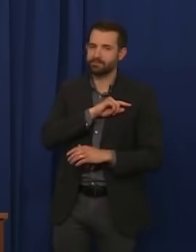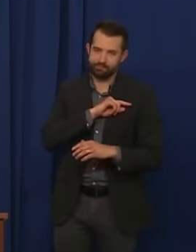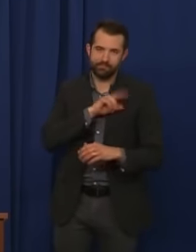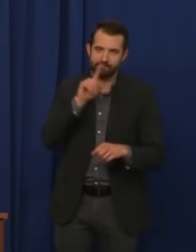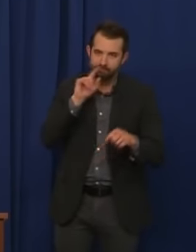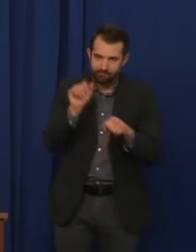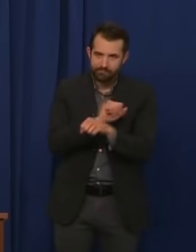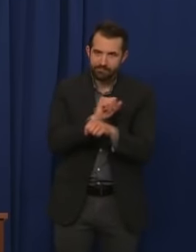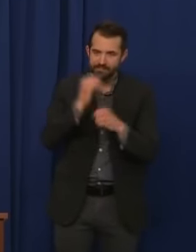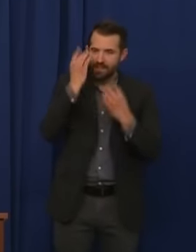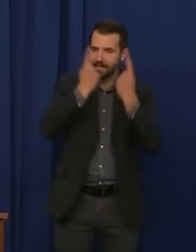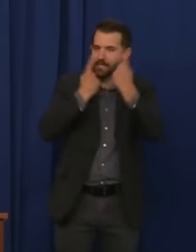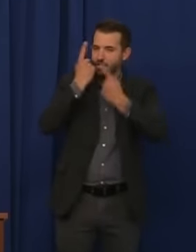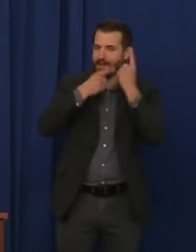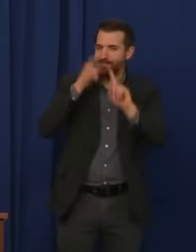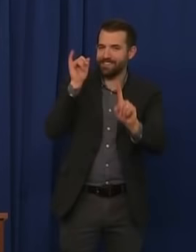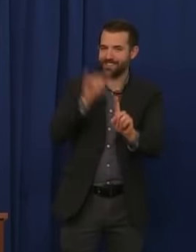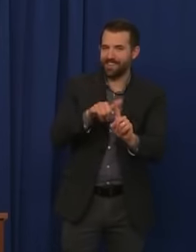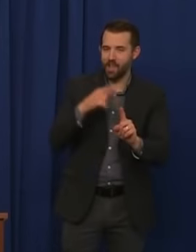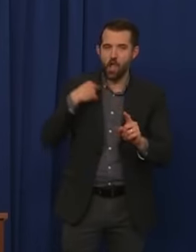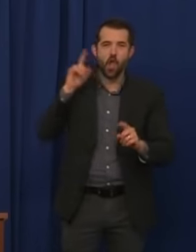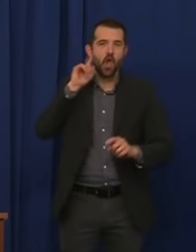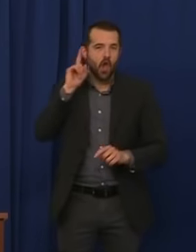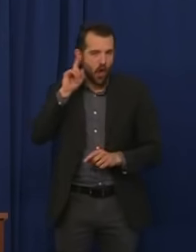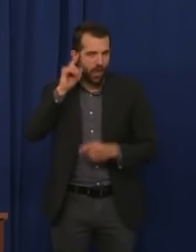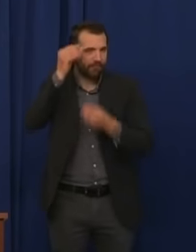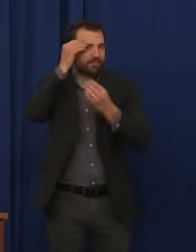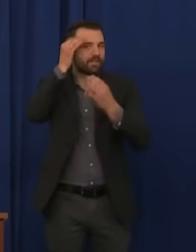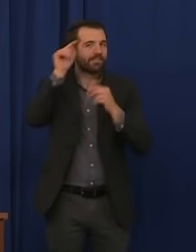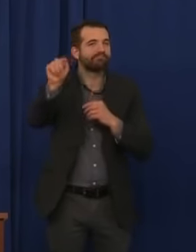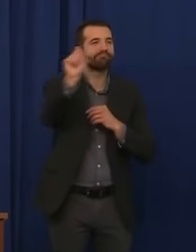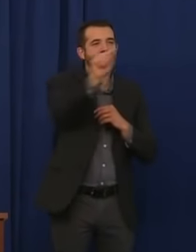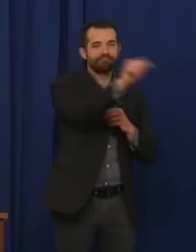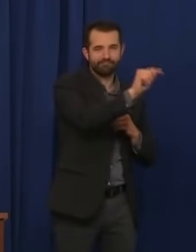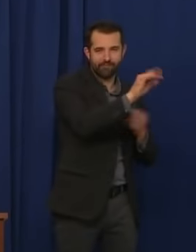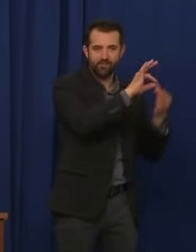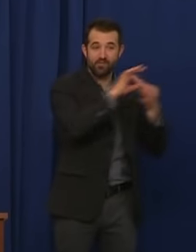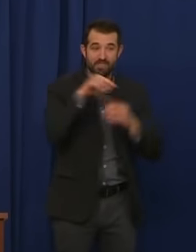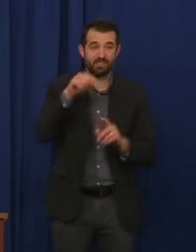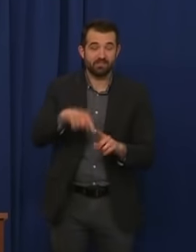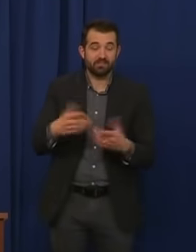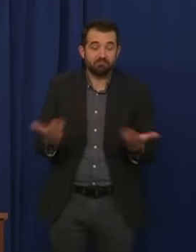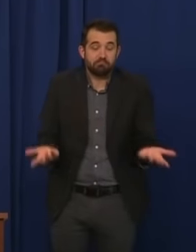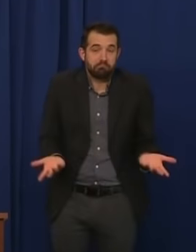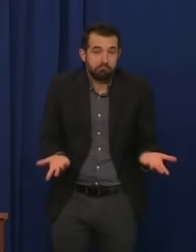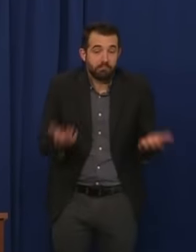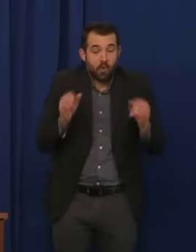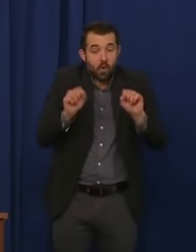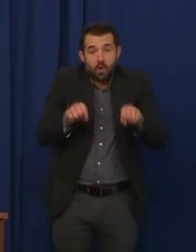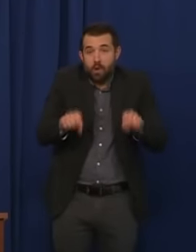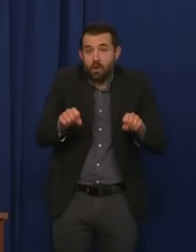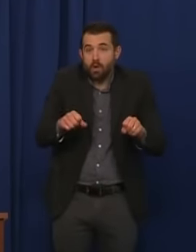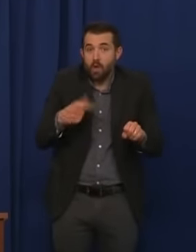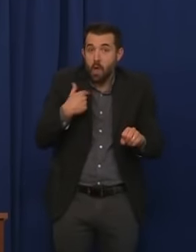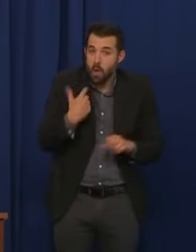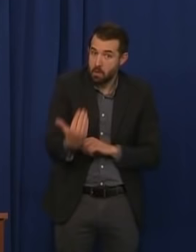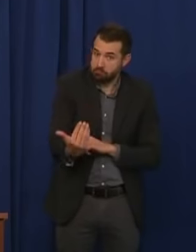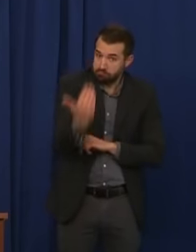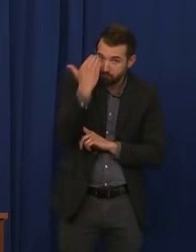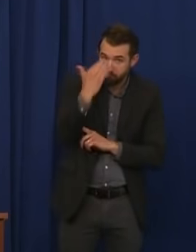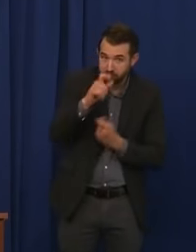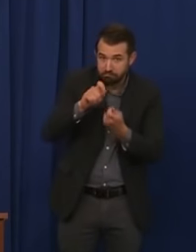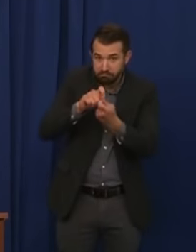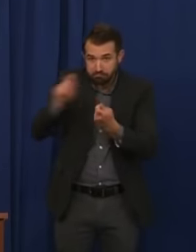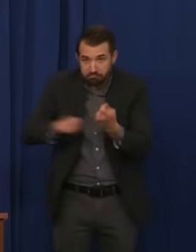been some early reports around that very distinct possibility. We are not aware of any single case in